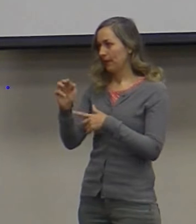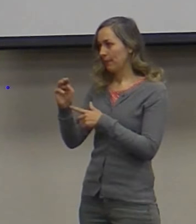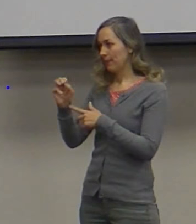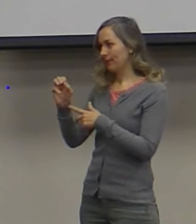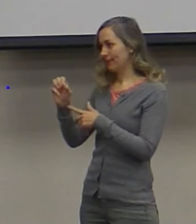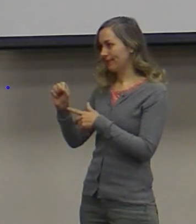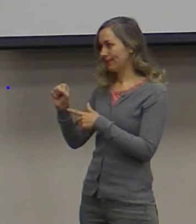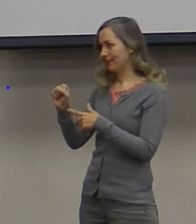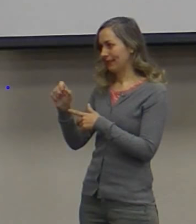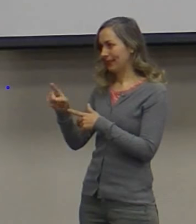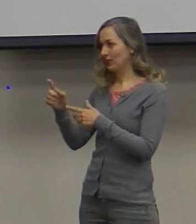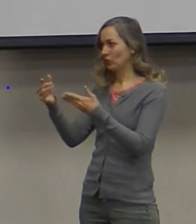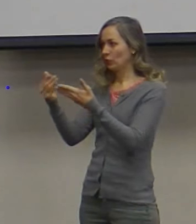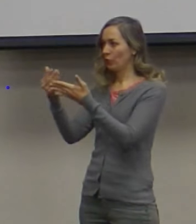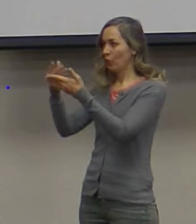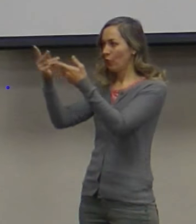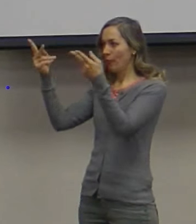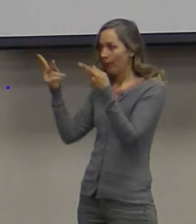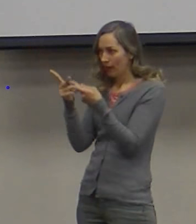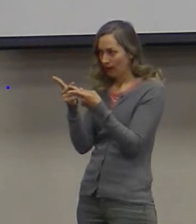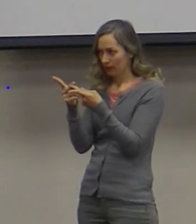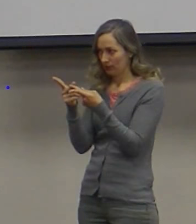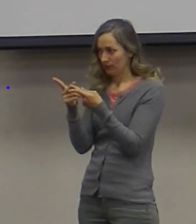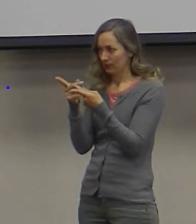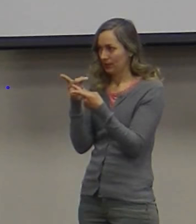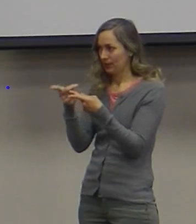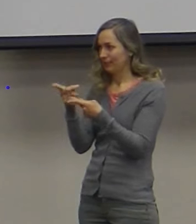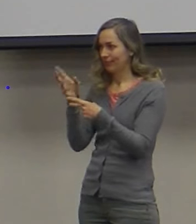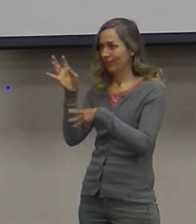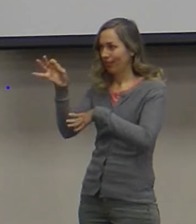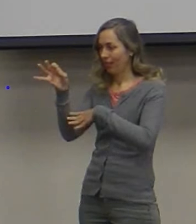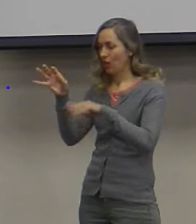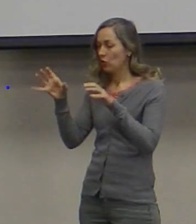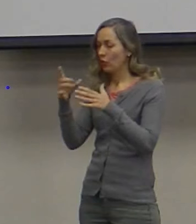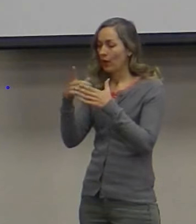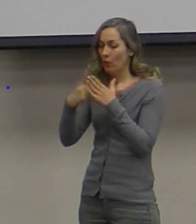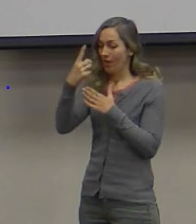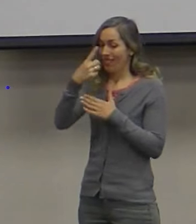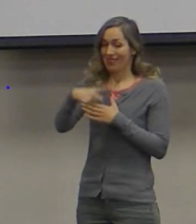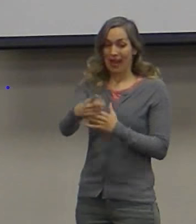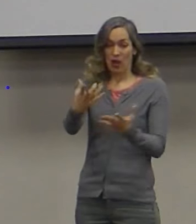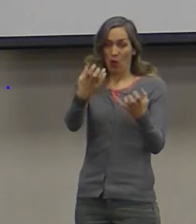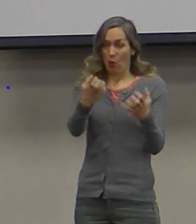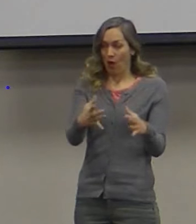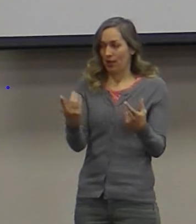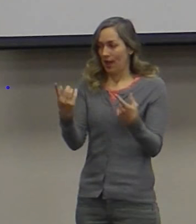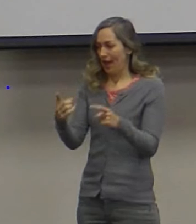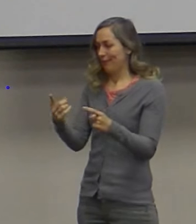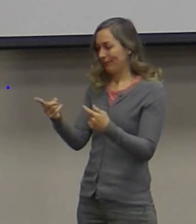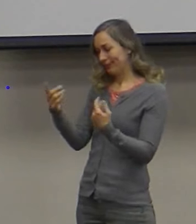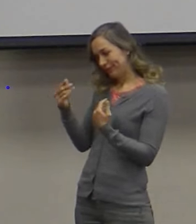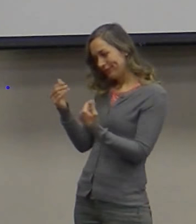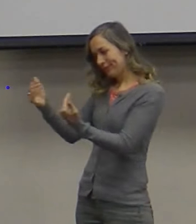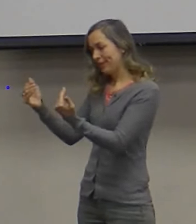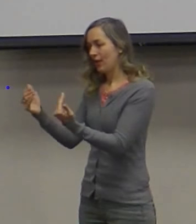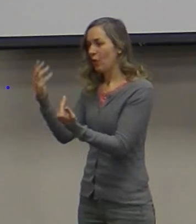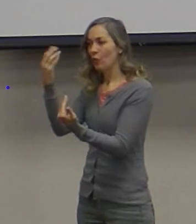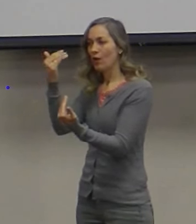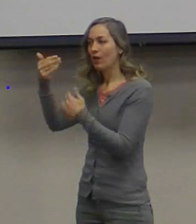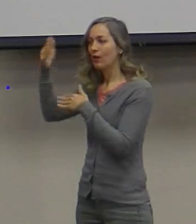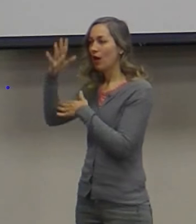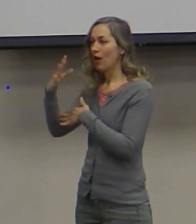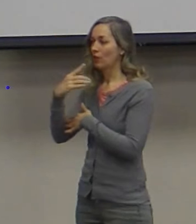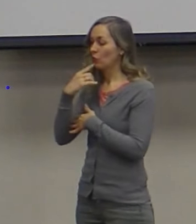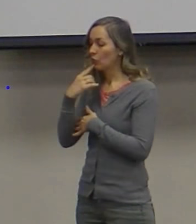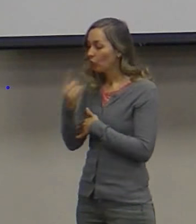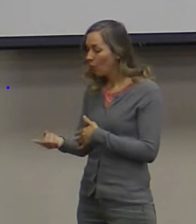that he's not from, doing the thing that they don't want done. But it's because God said that you have to do this.